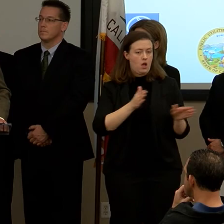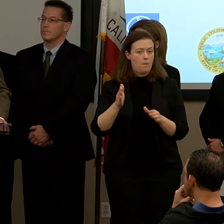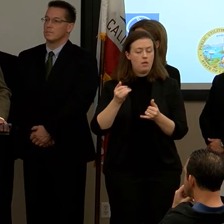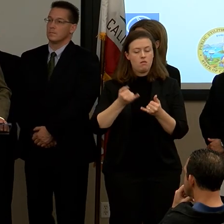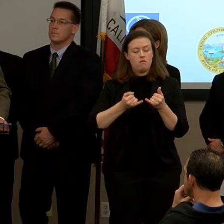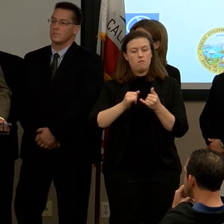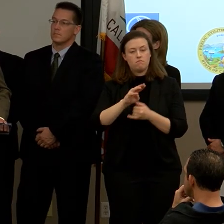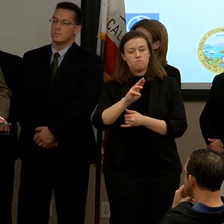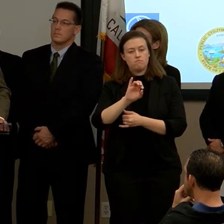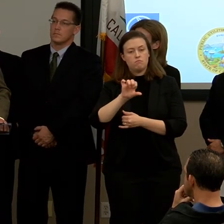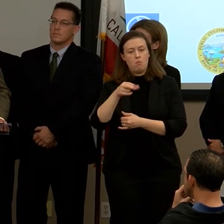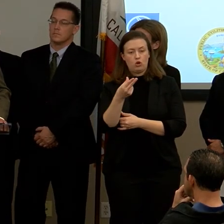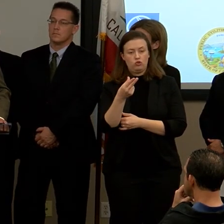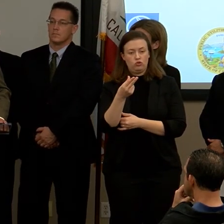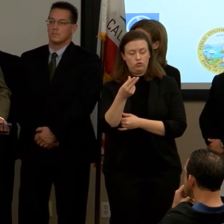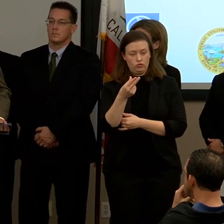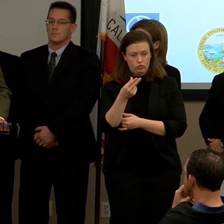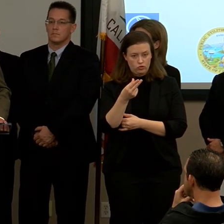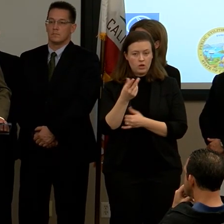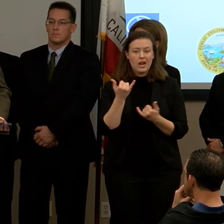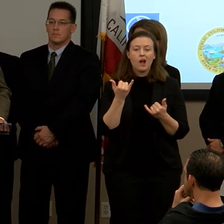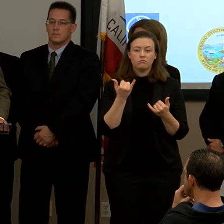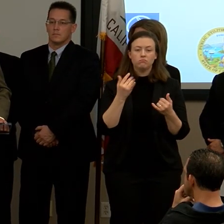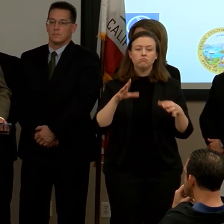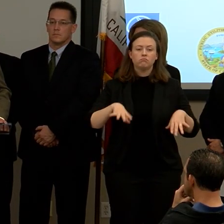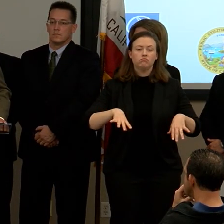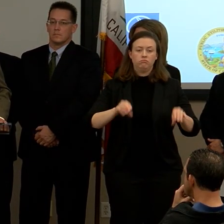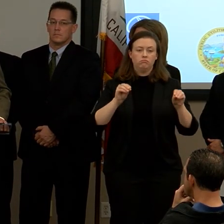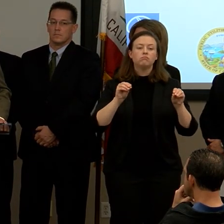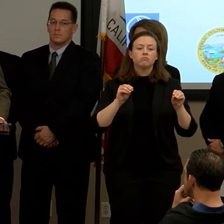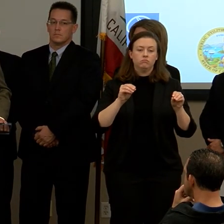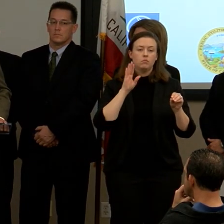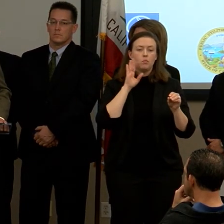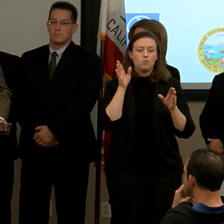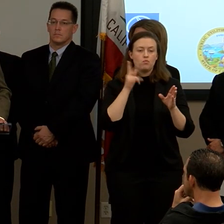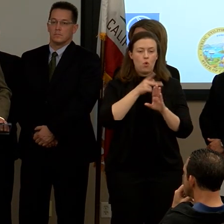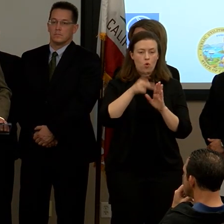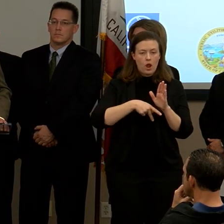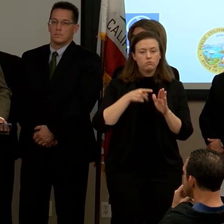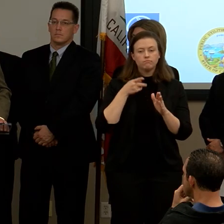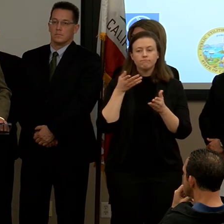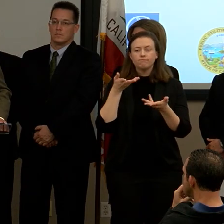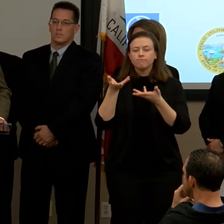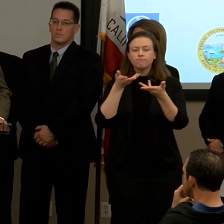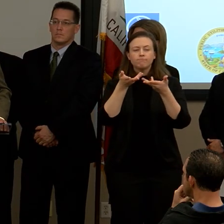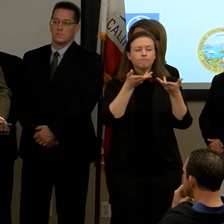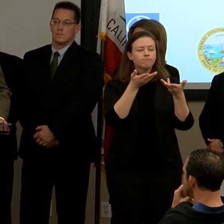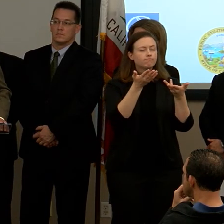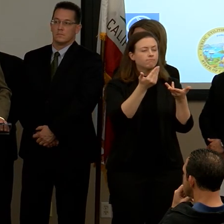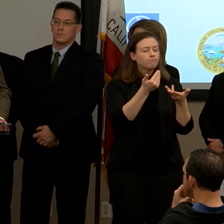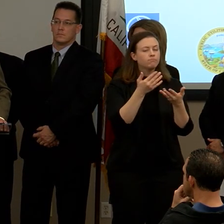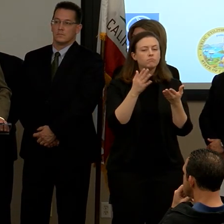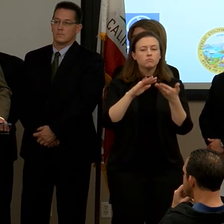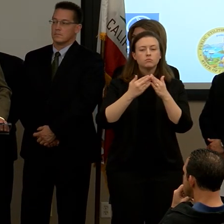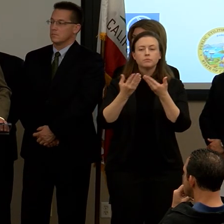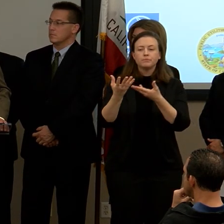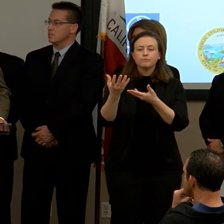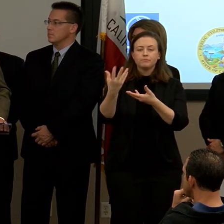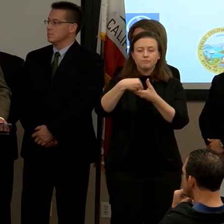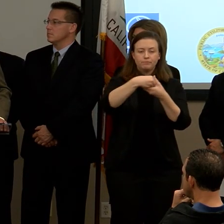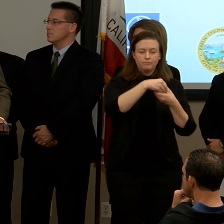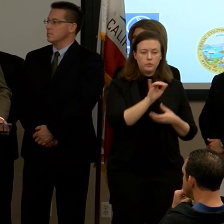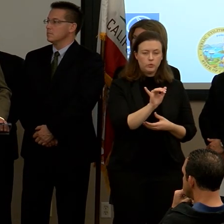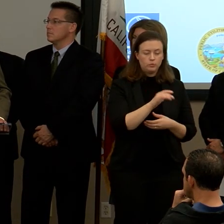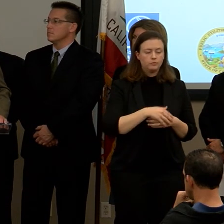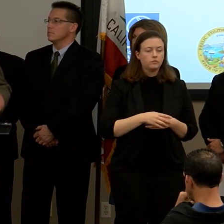March. This program is now in development, and we are consulting with other agencies and seeking public input.